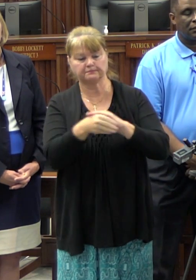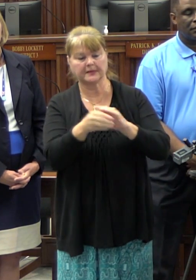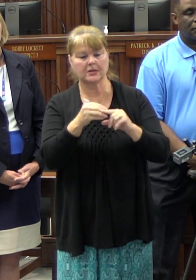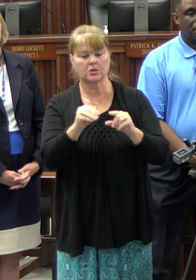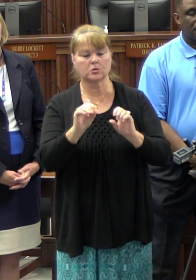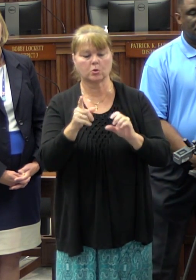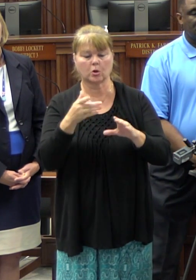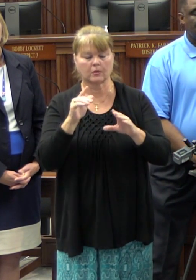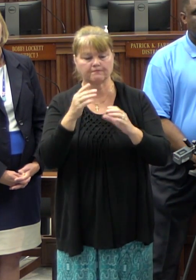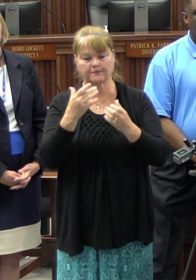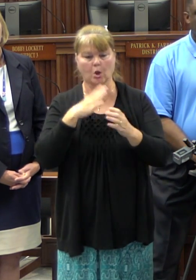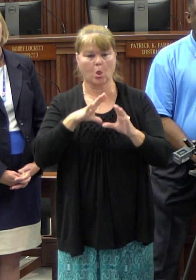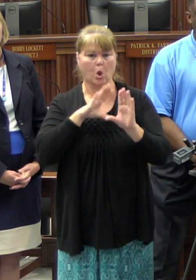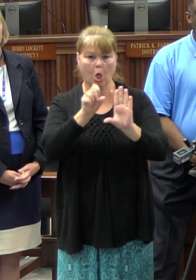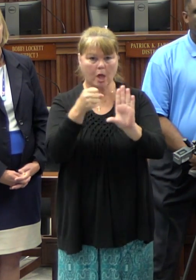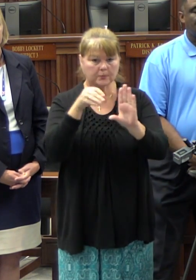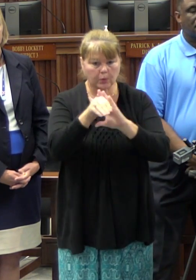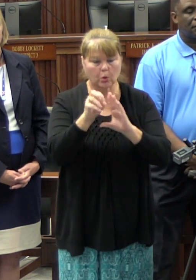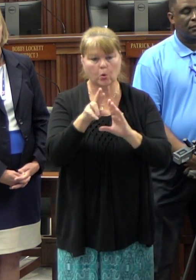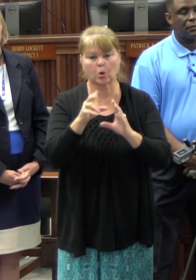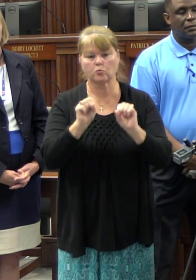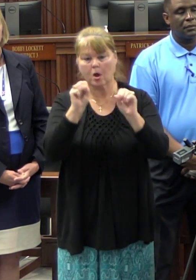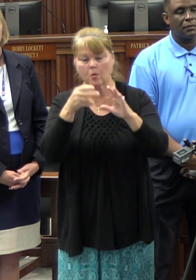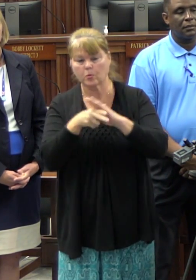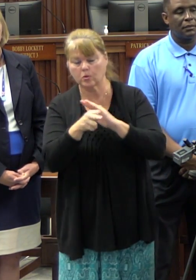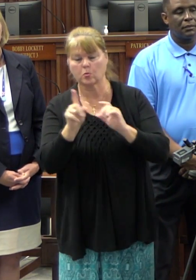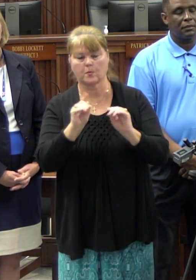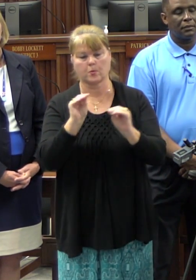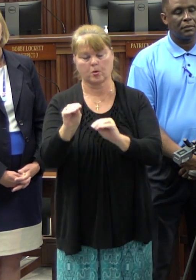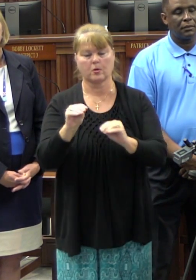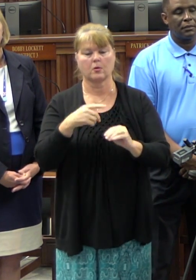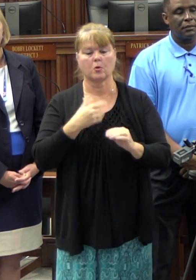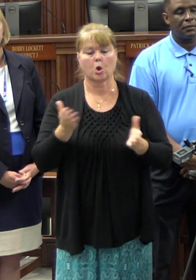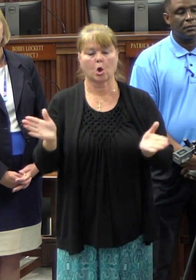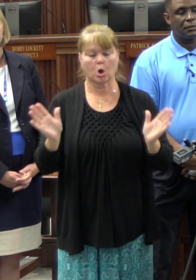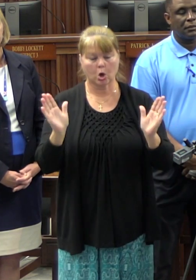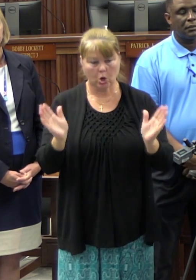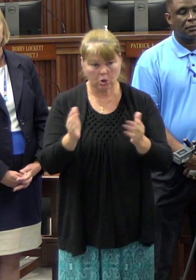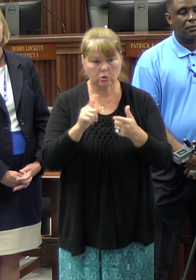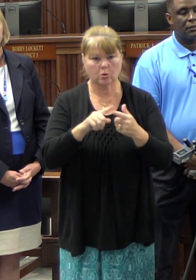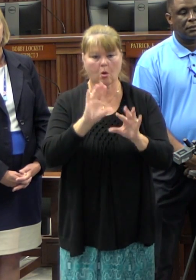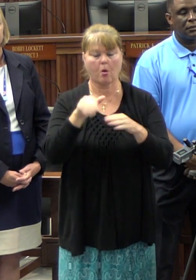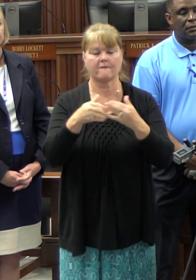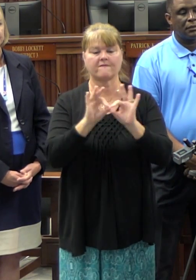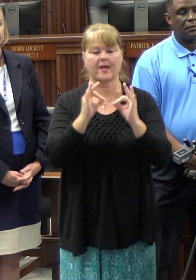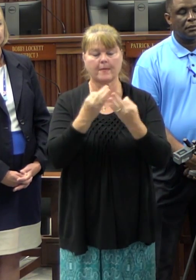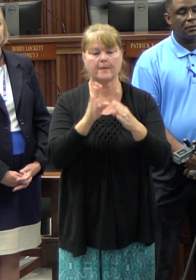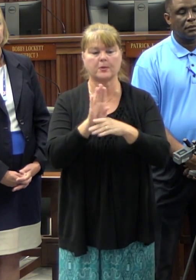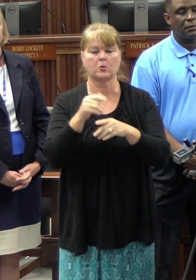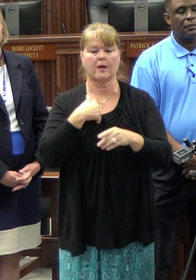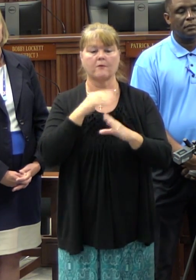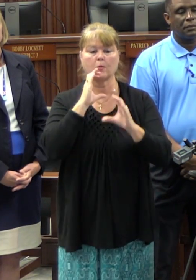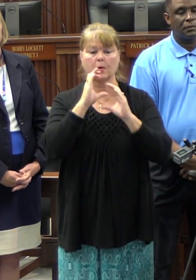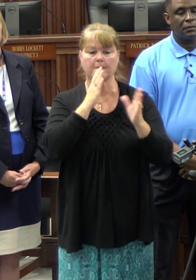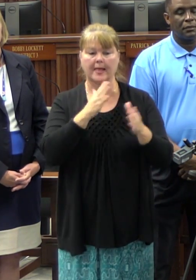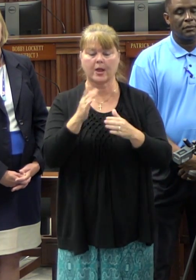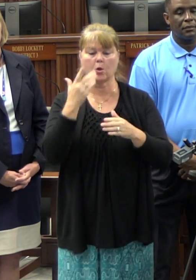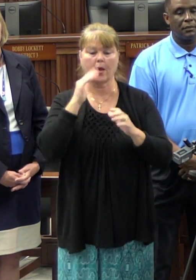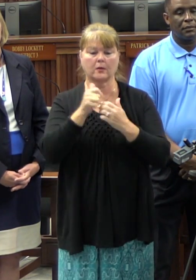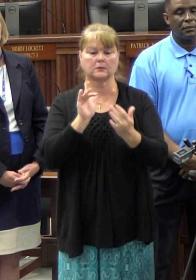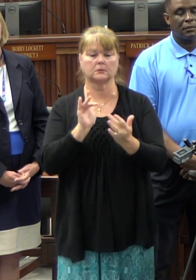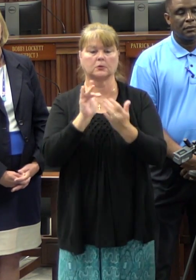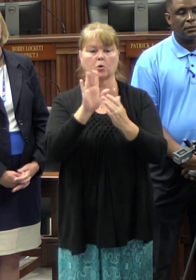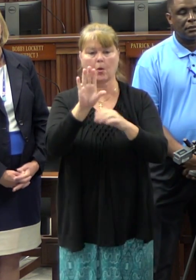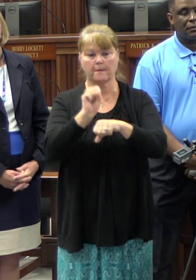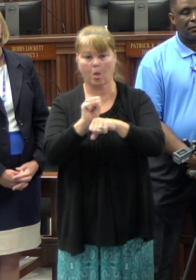to you for the next time. We also encourage all families and businesses to have a communications plan. Know how you're going to get in touch with your